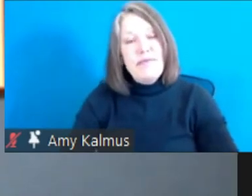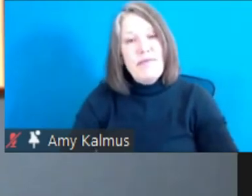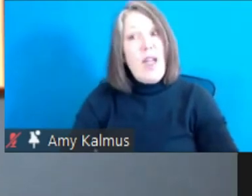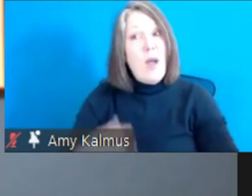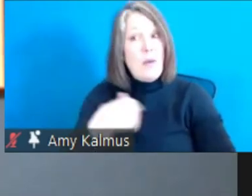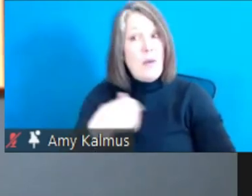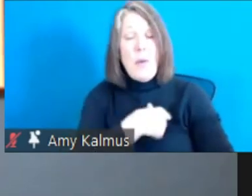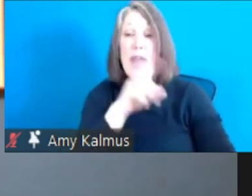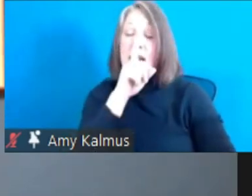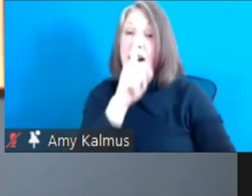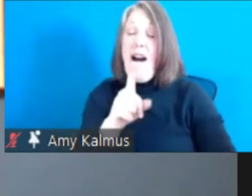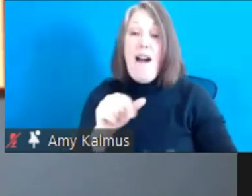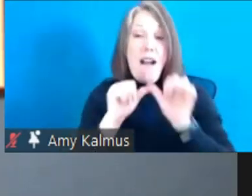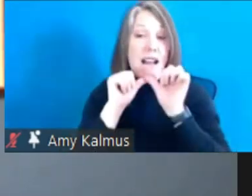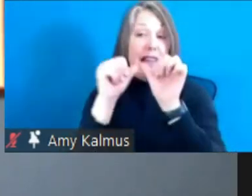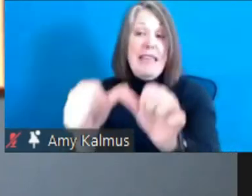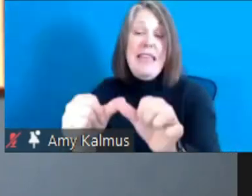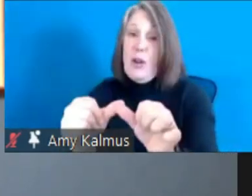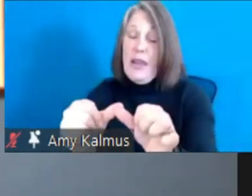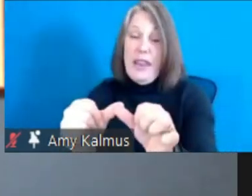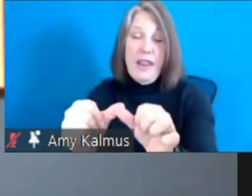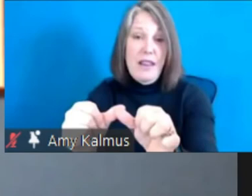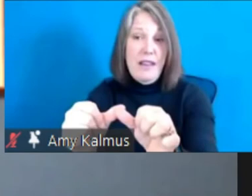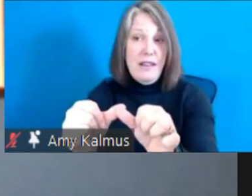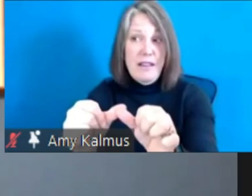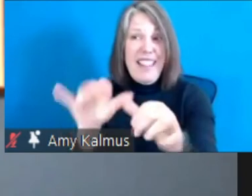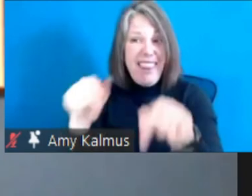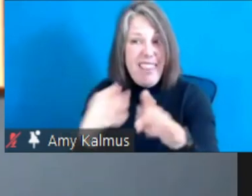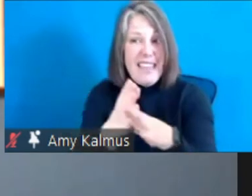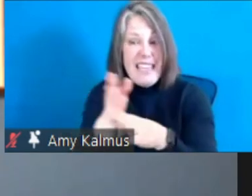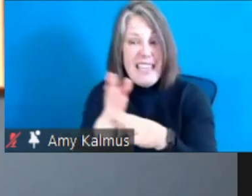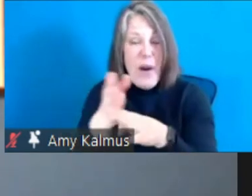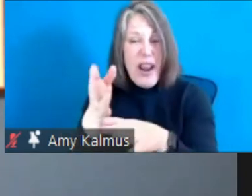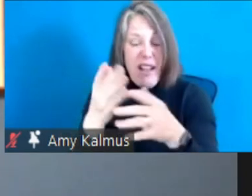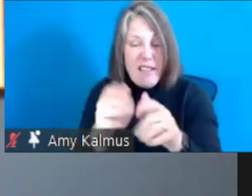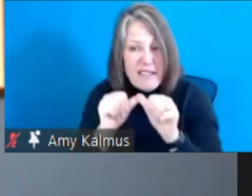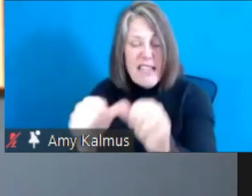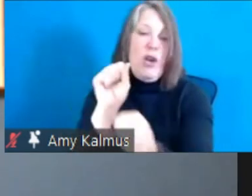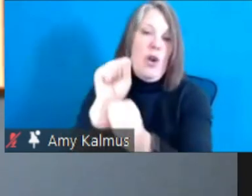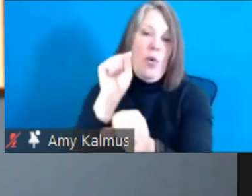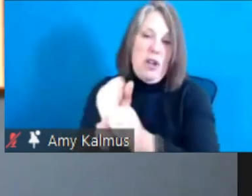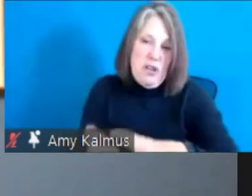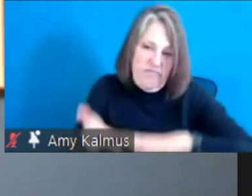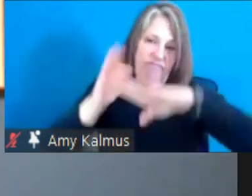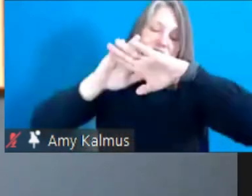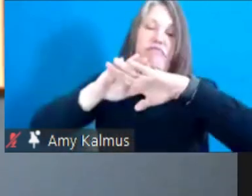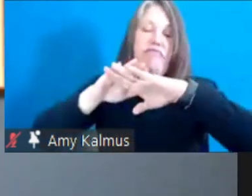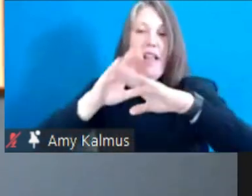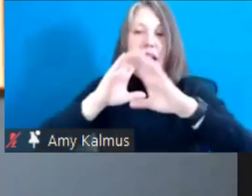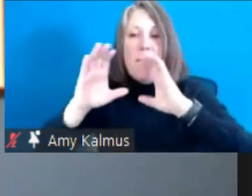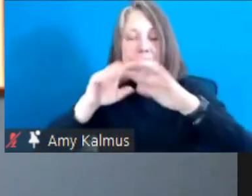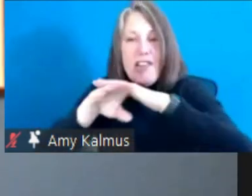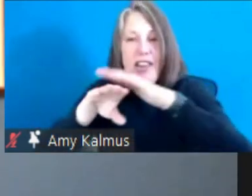We are continuing to work in this area to increase communication access through